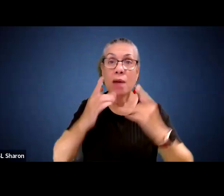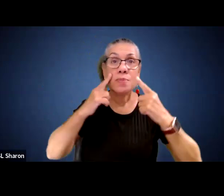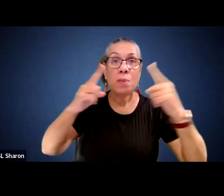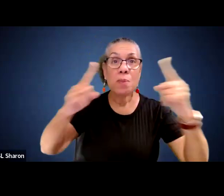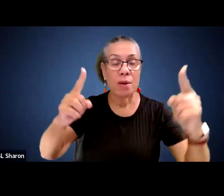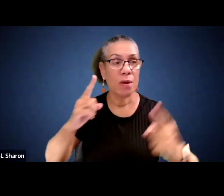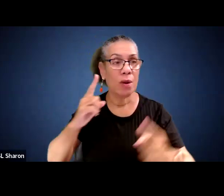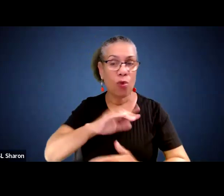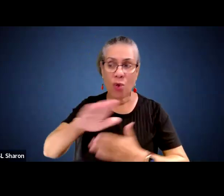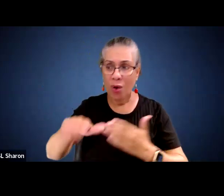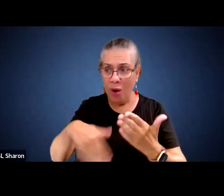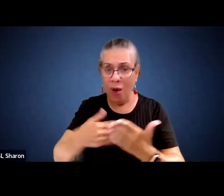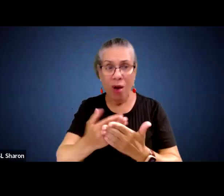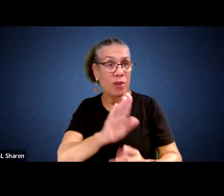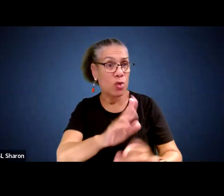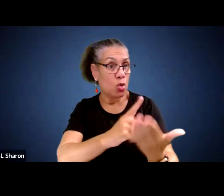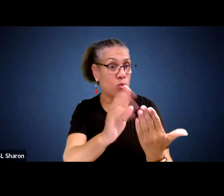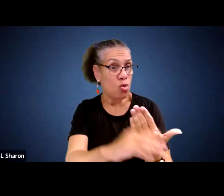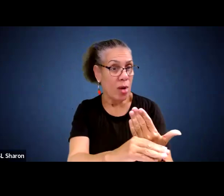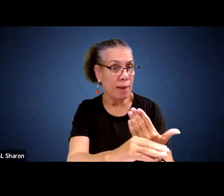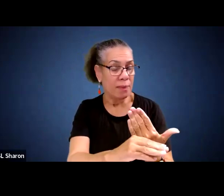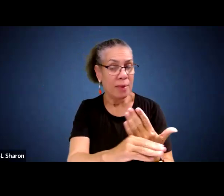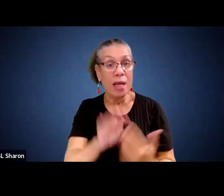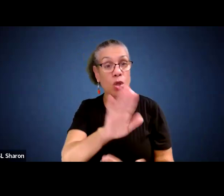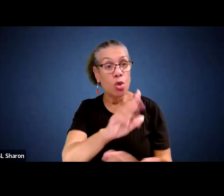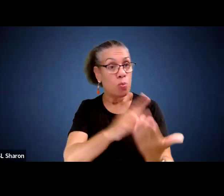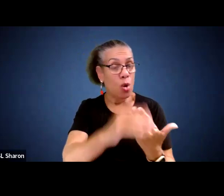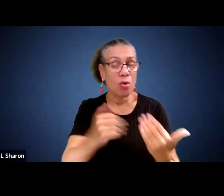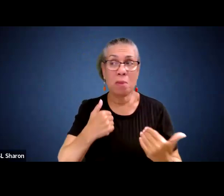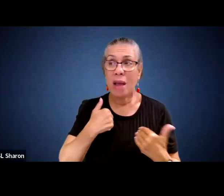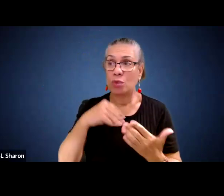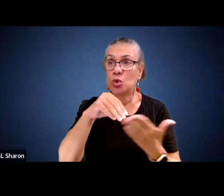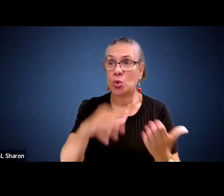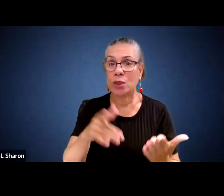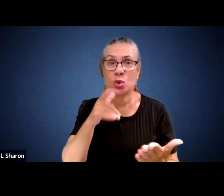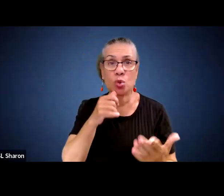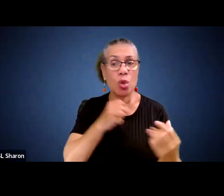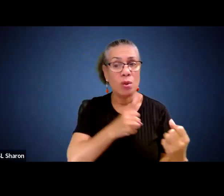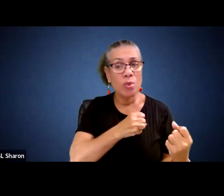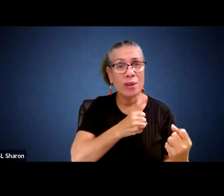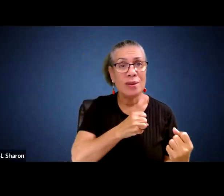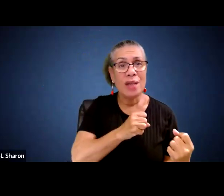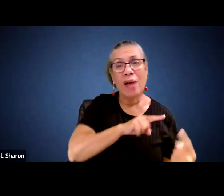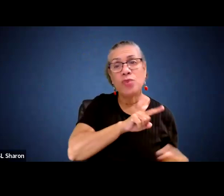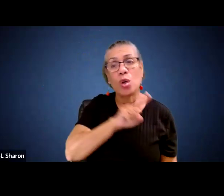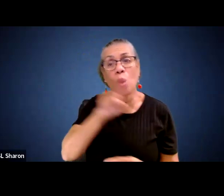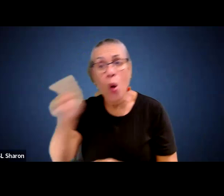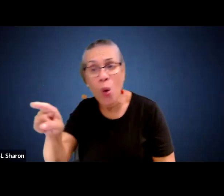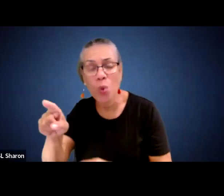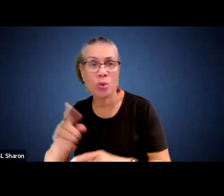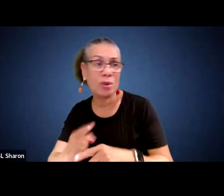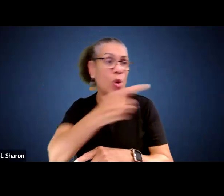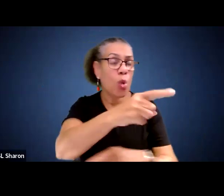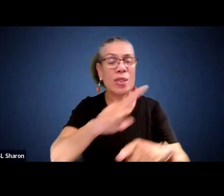the nature of your program, which has students traveling to particular parts of the city to access